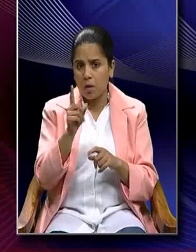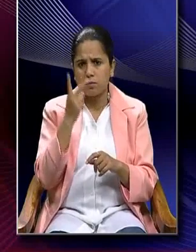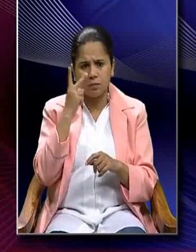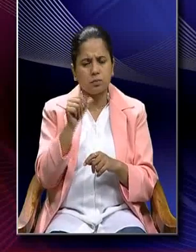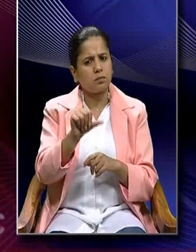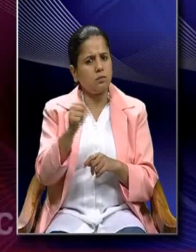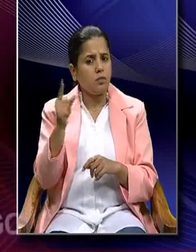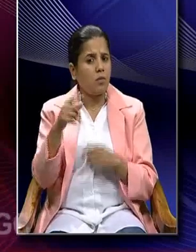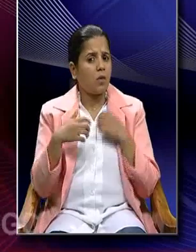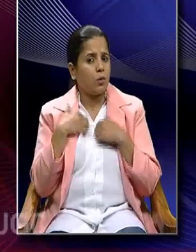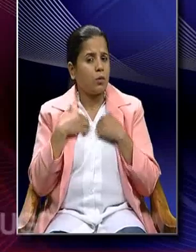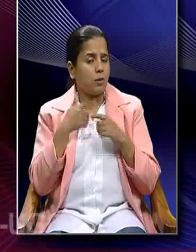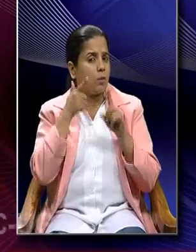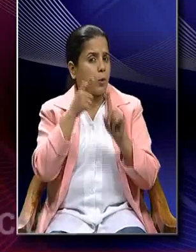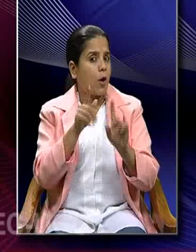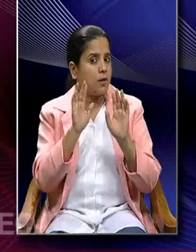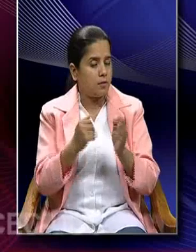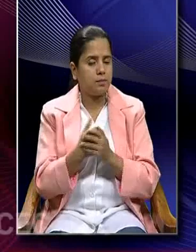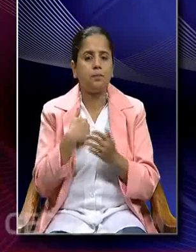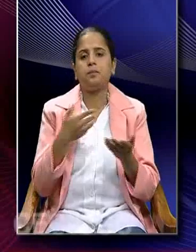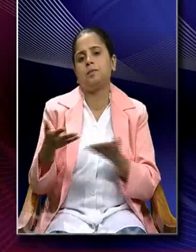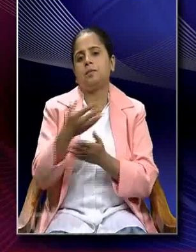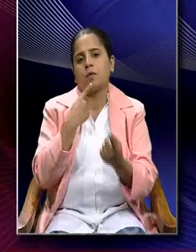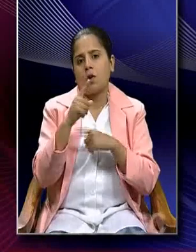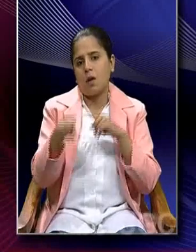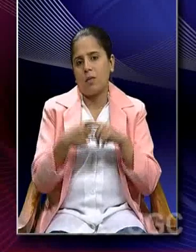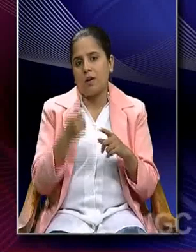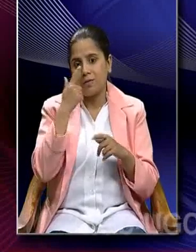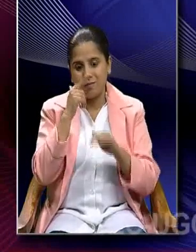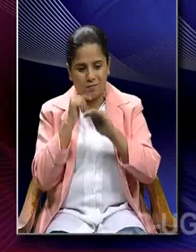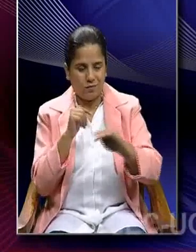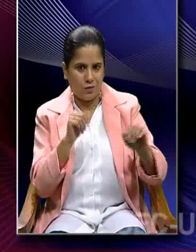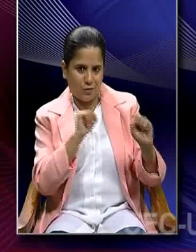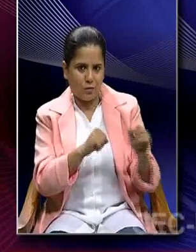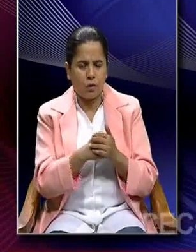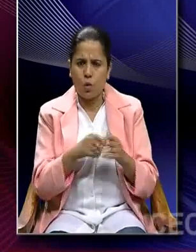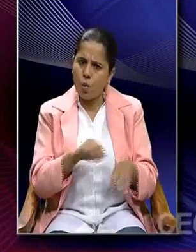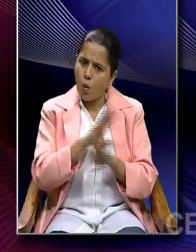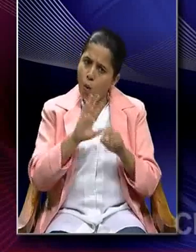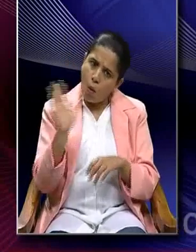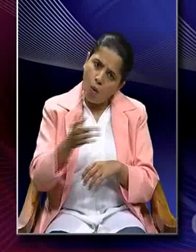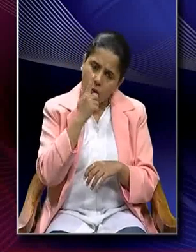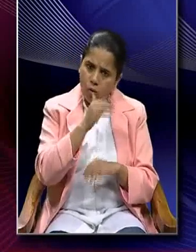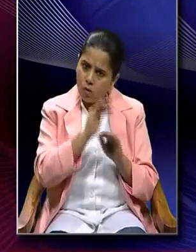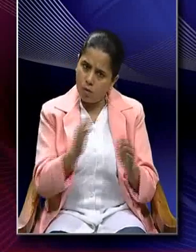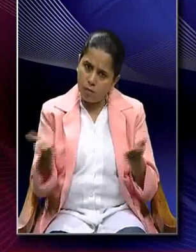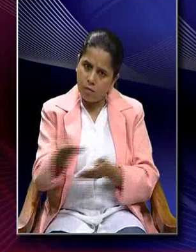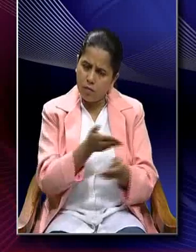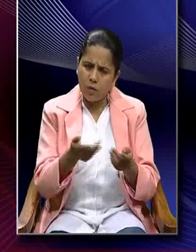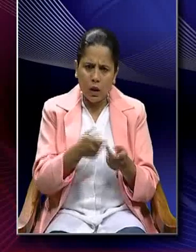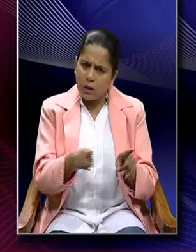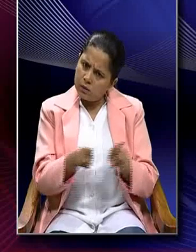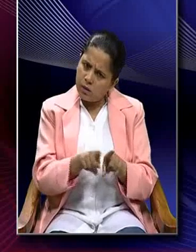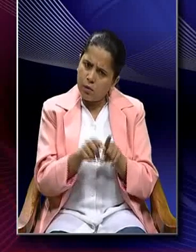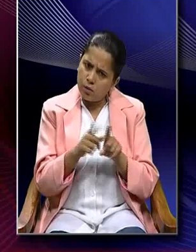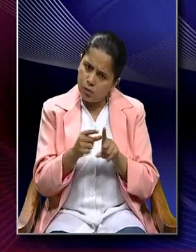another interesting point when we discuss about the girl child. Were all girl children treated